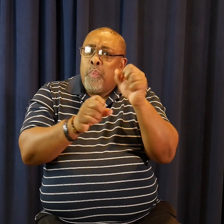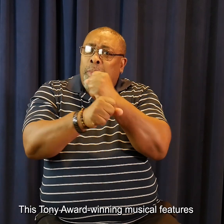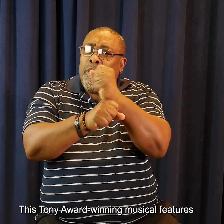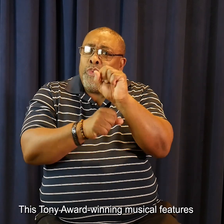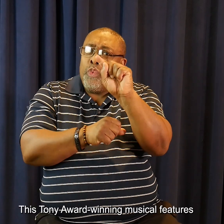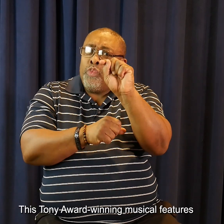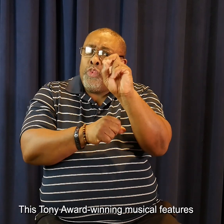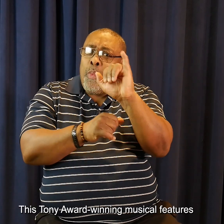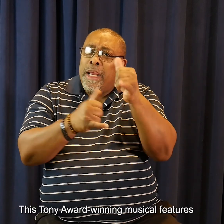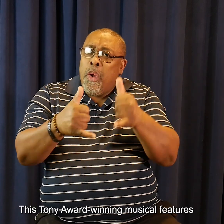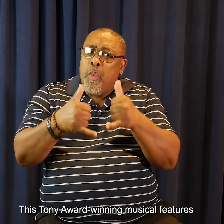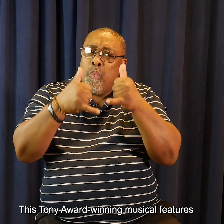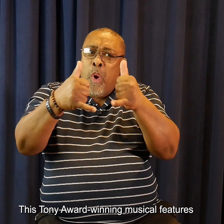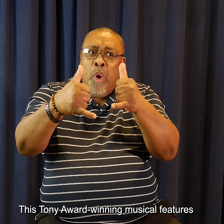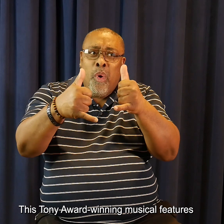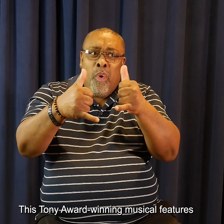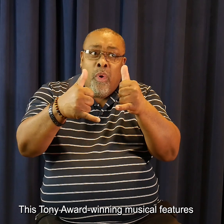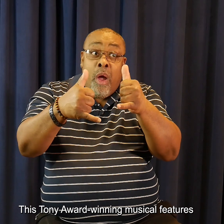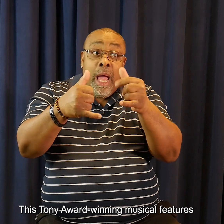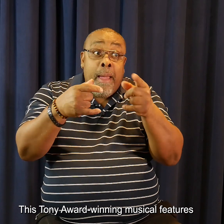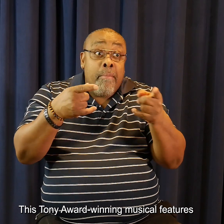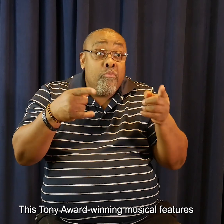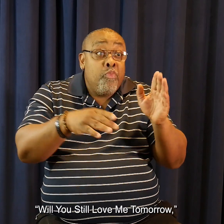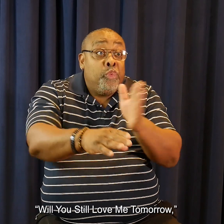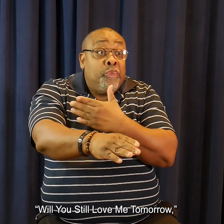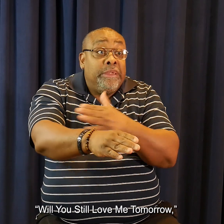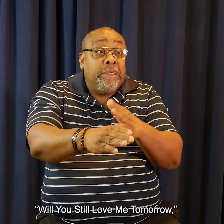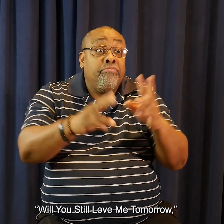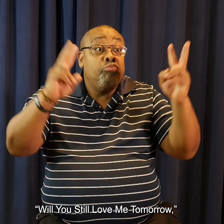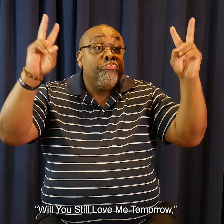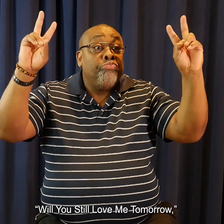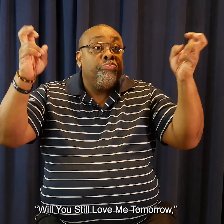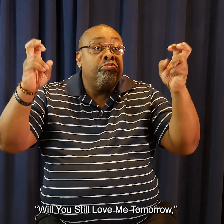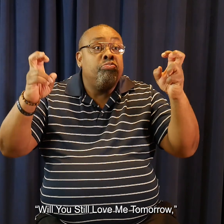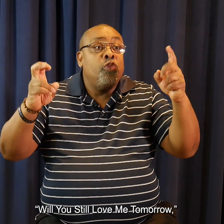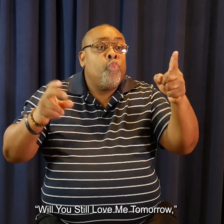This Tony Award-winning musical features Will You Still Love Me